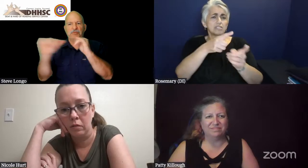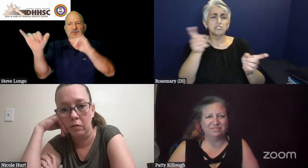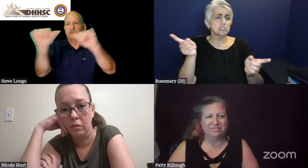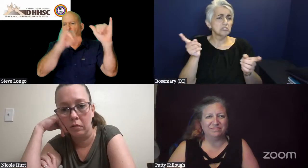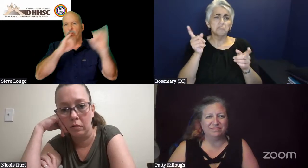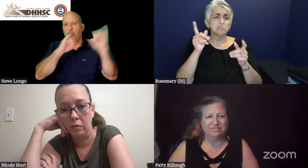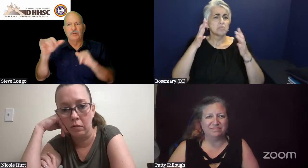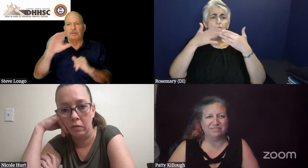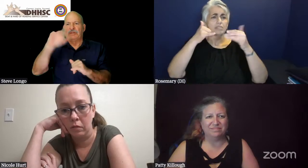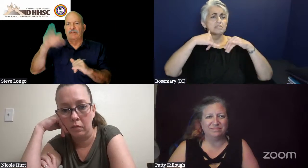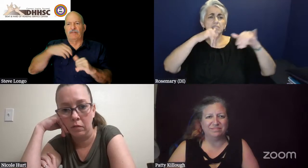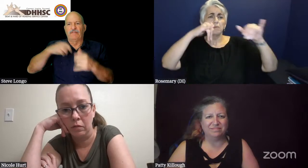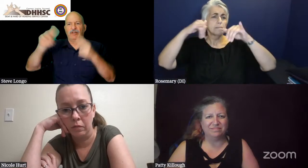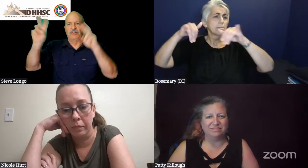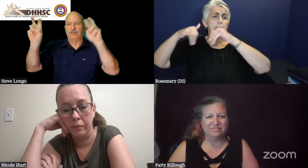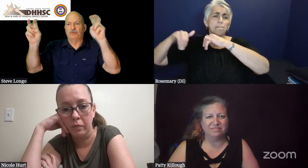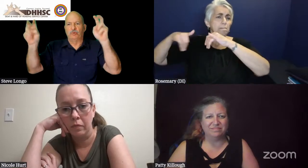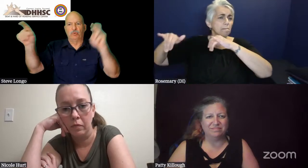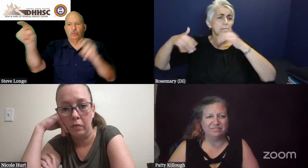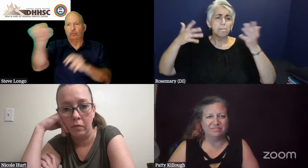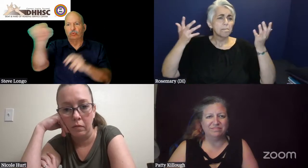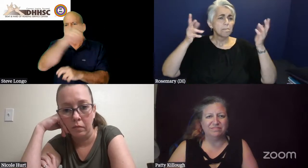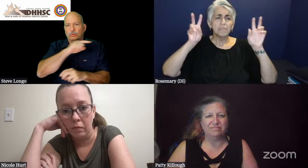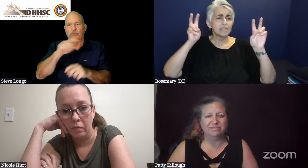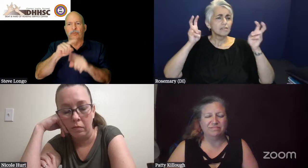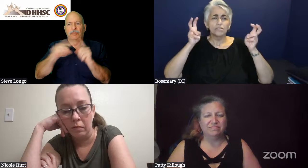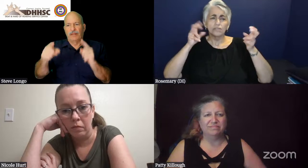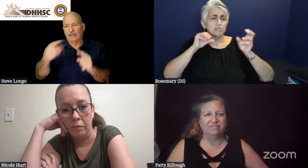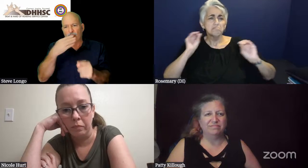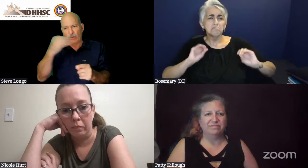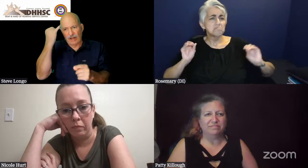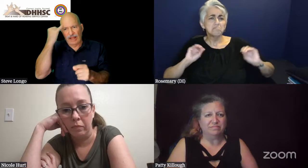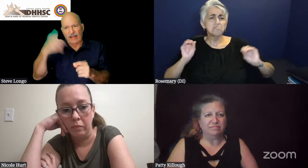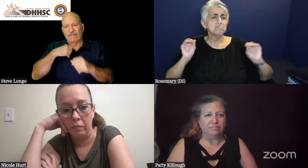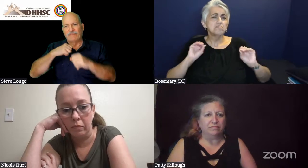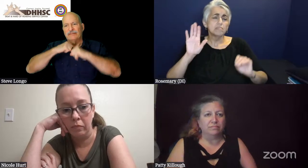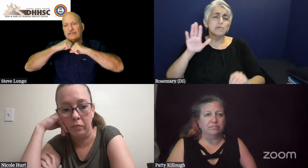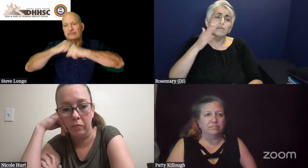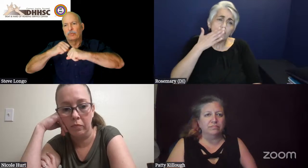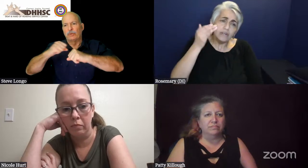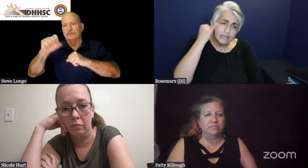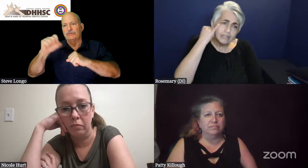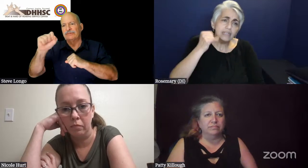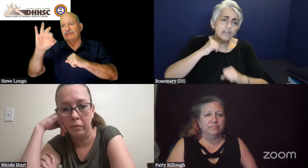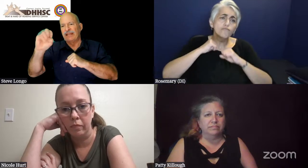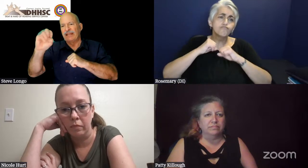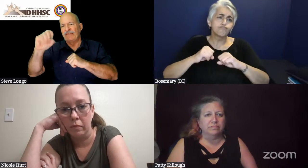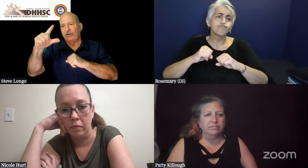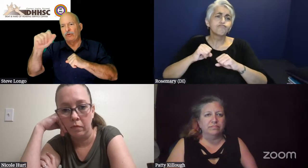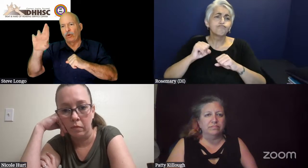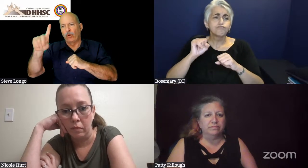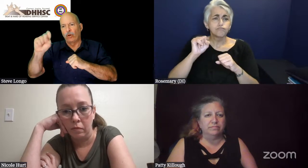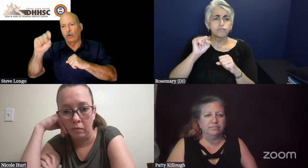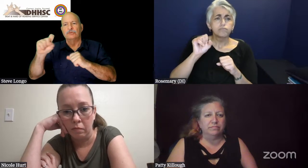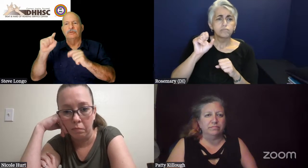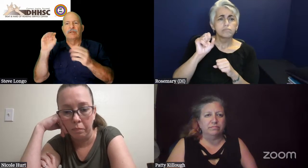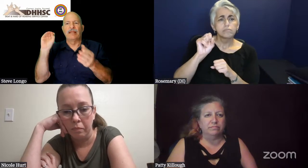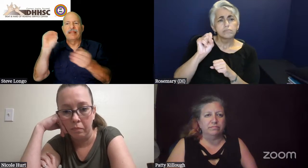in other organizations, and they're almost all the same. The issues are no different, but it's a good idea